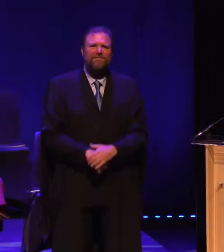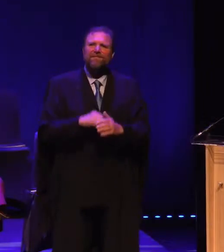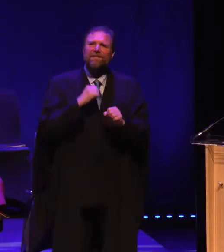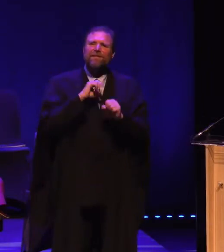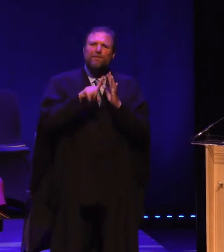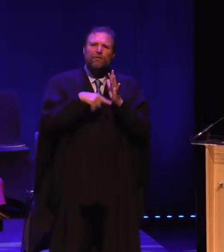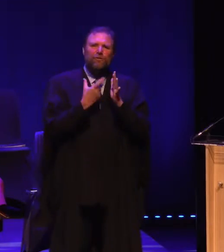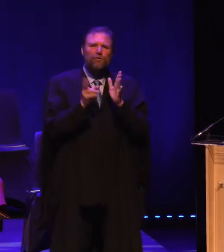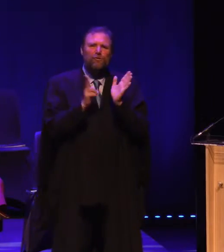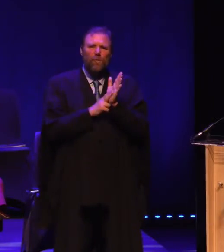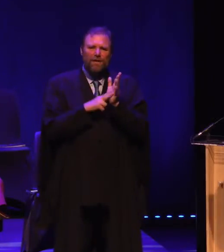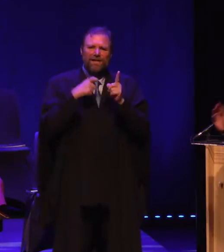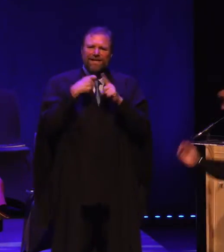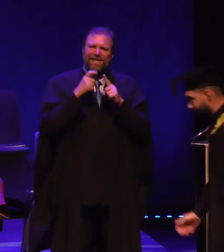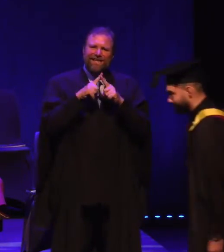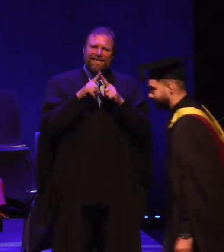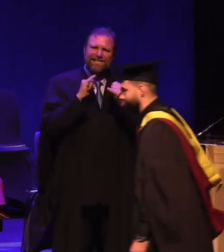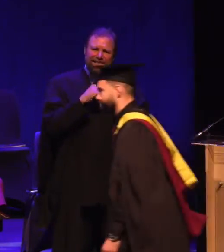Jordan Keast.